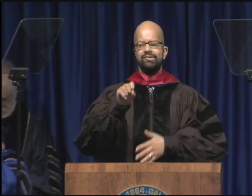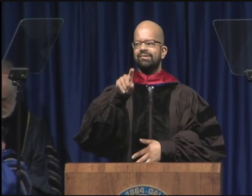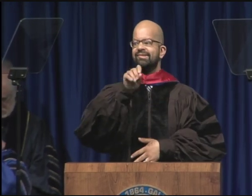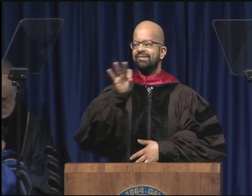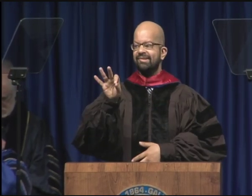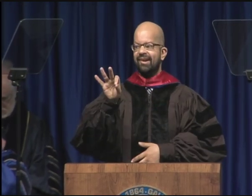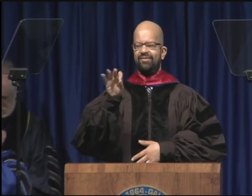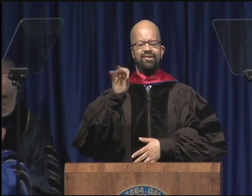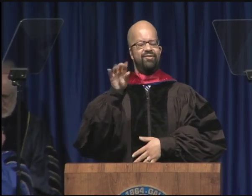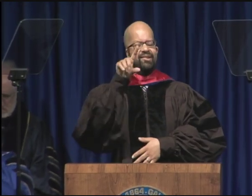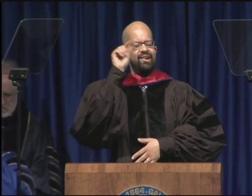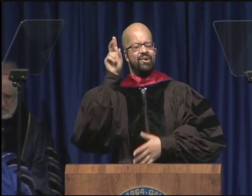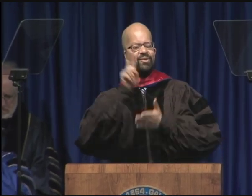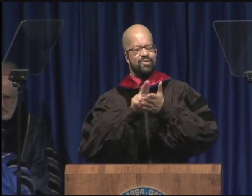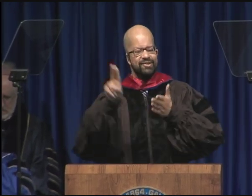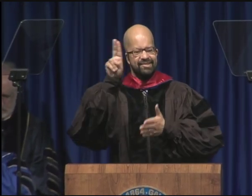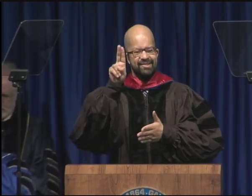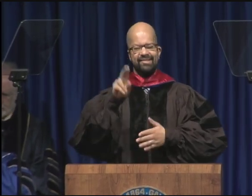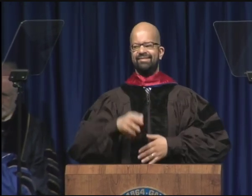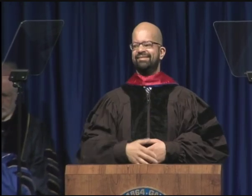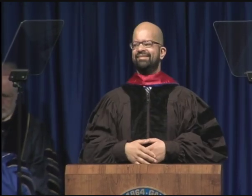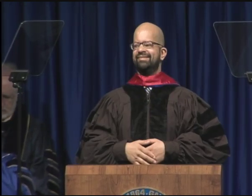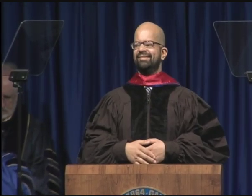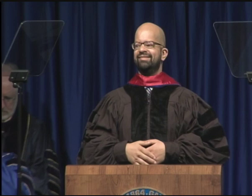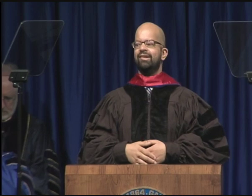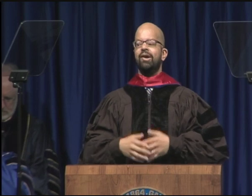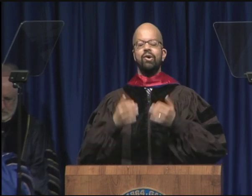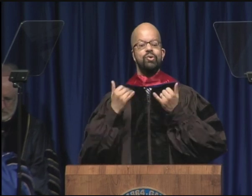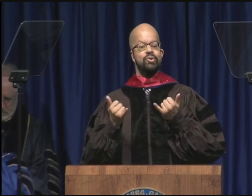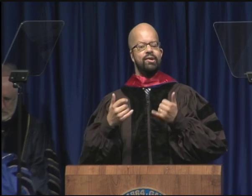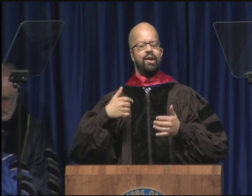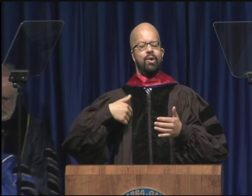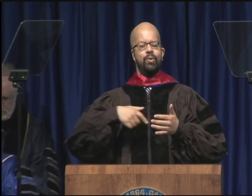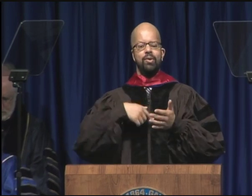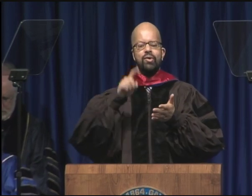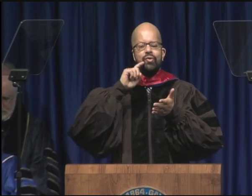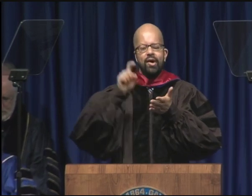Welcome from the faculty, students, and staff of Gallaudet University.